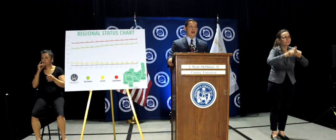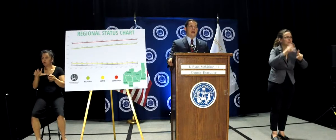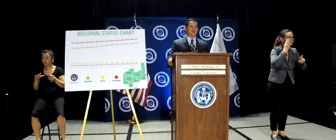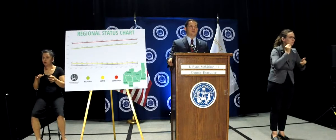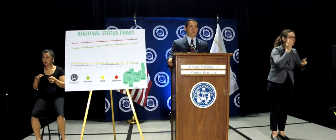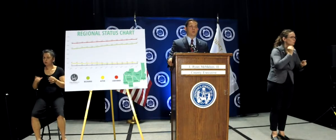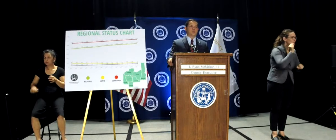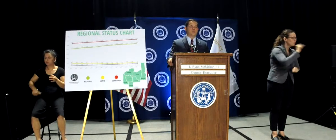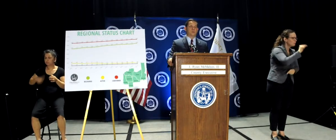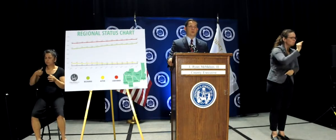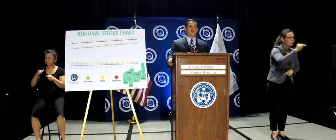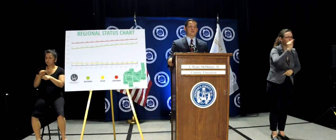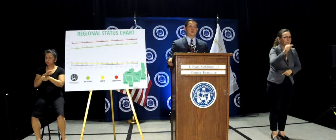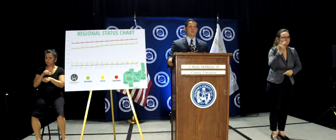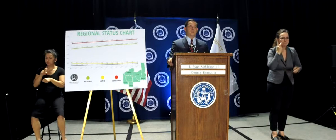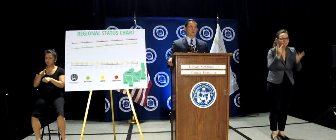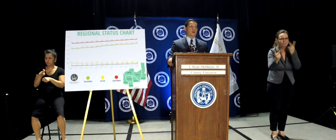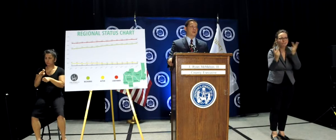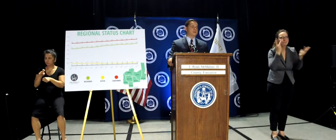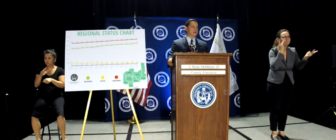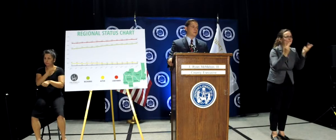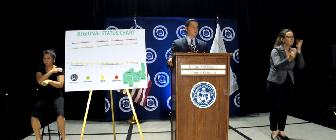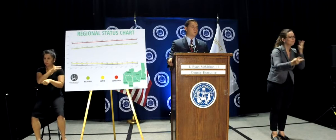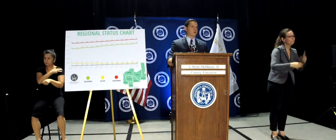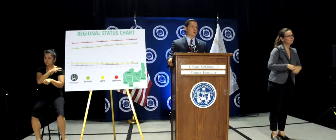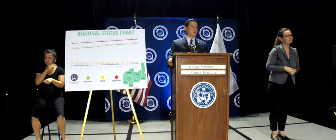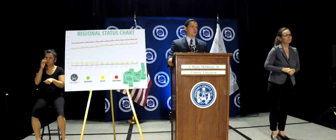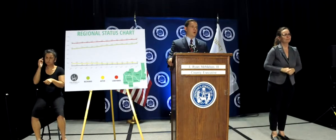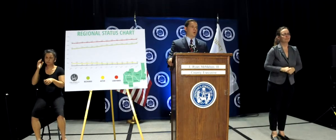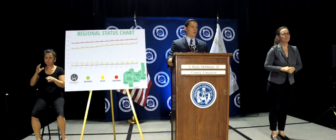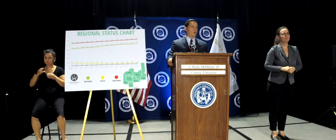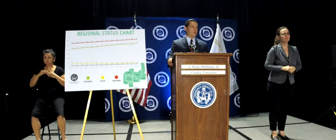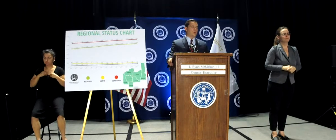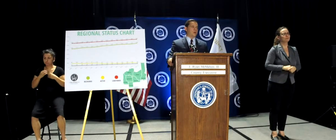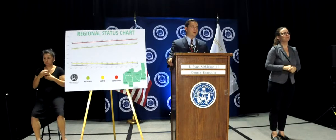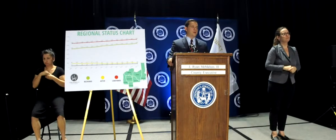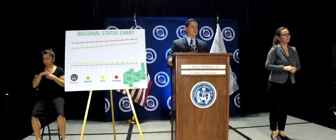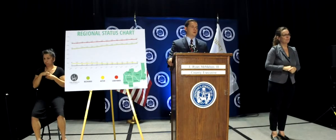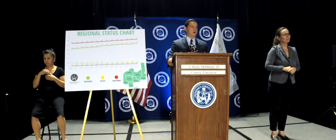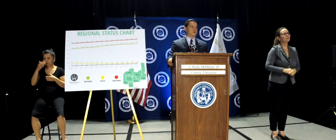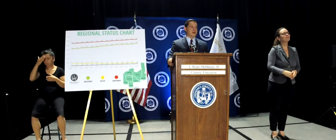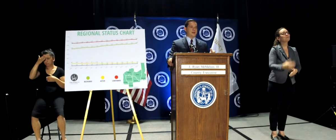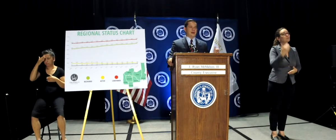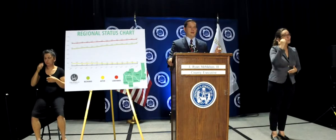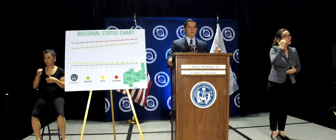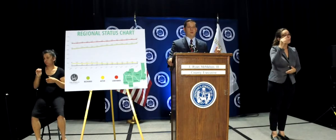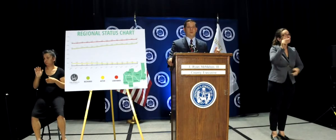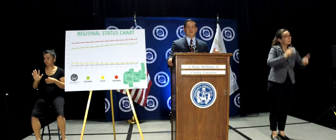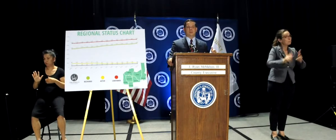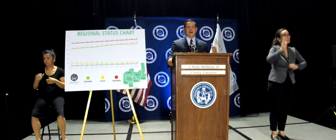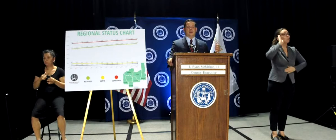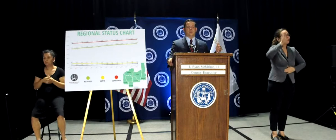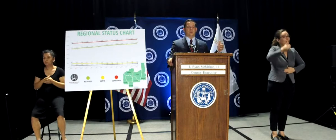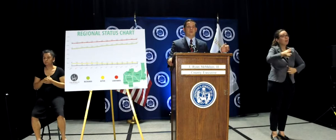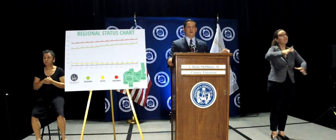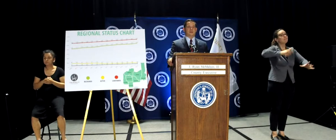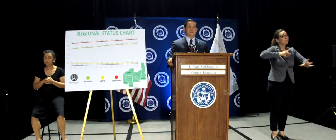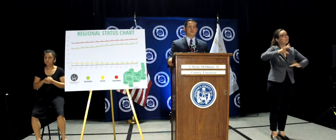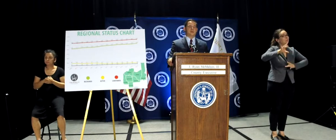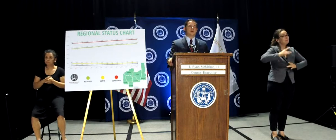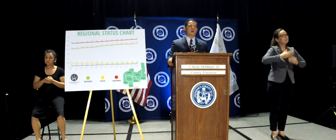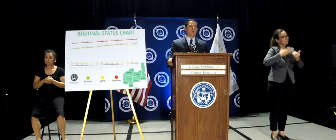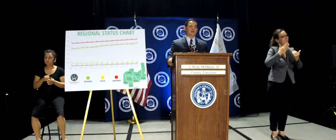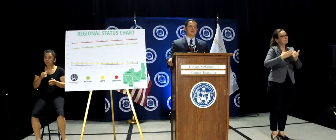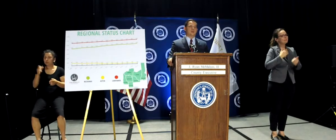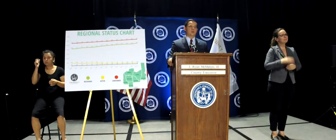we're going to have exposures. It's here. People are going to get sick. So we need to understand that. We don't need to panic when we have